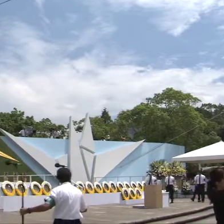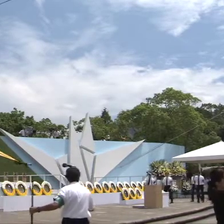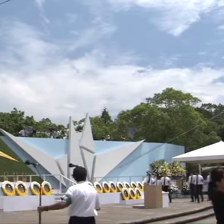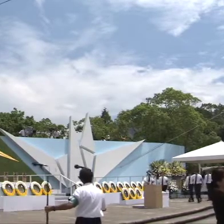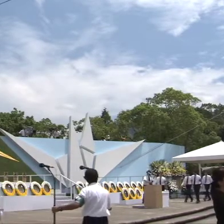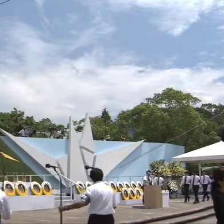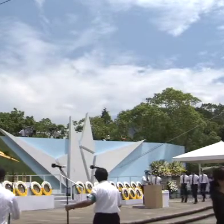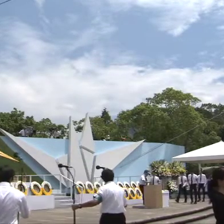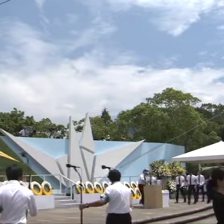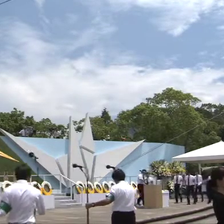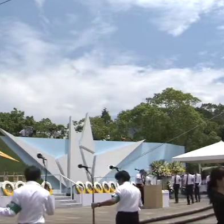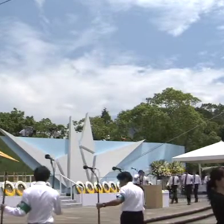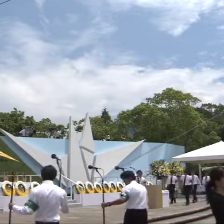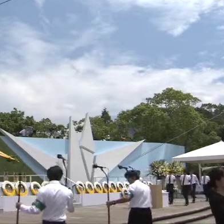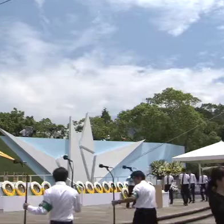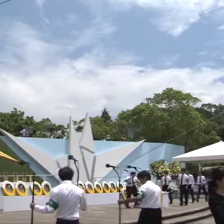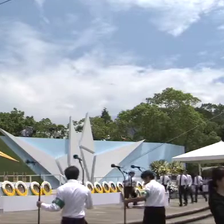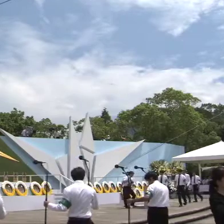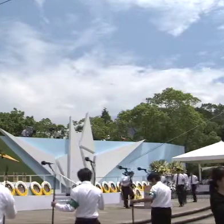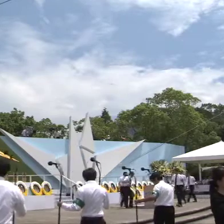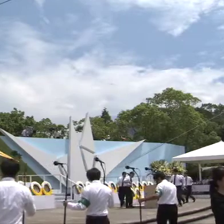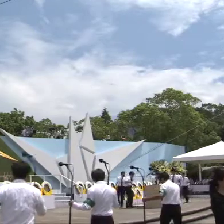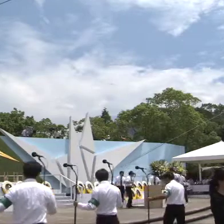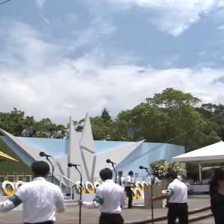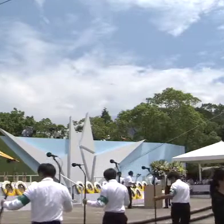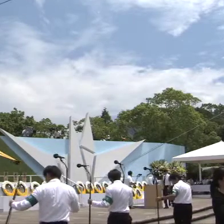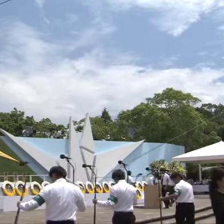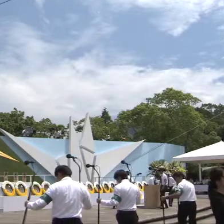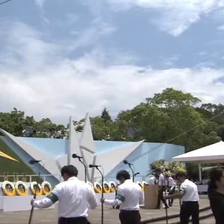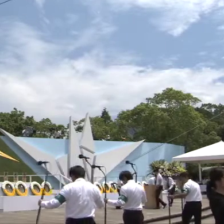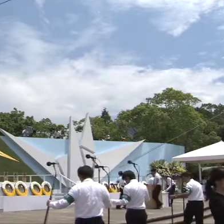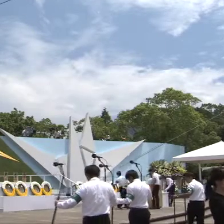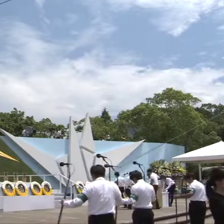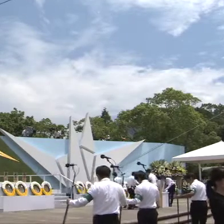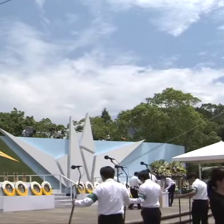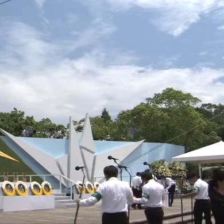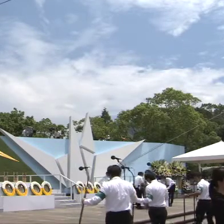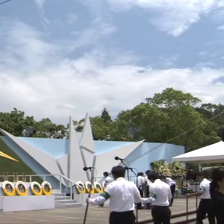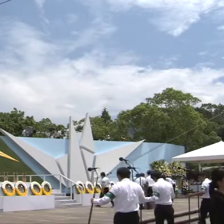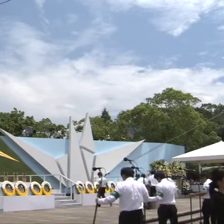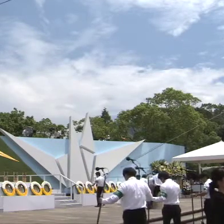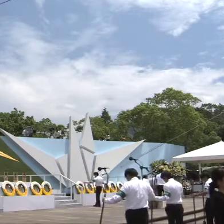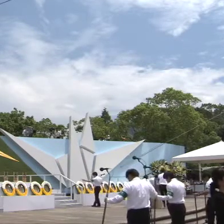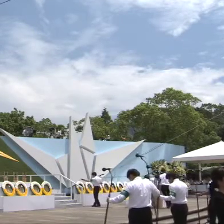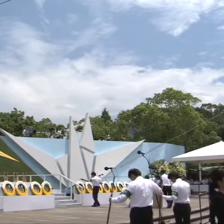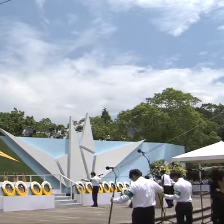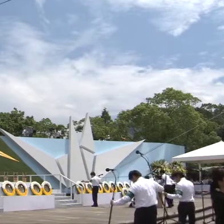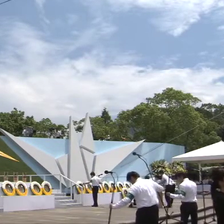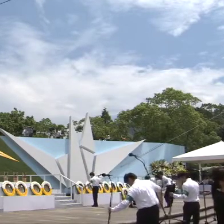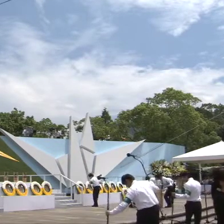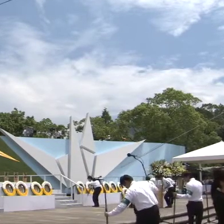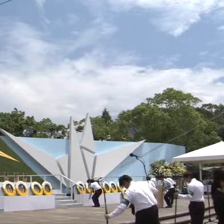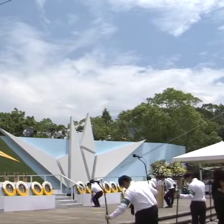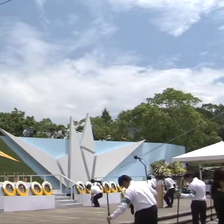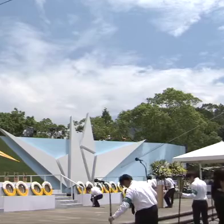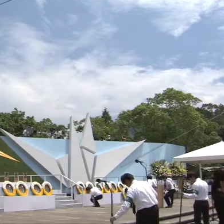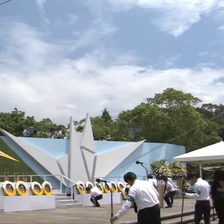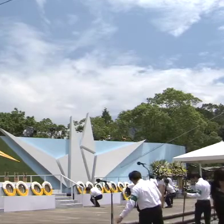The telegrams and messages from various circles are posted on the board located on the right-hand